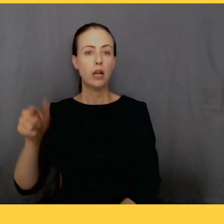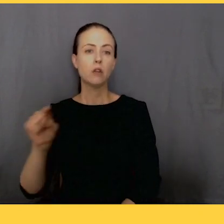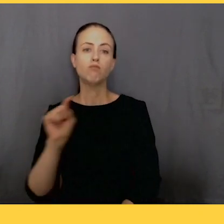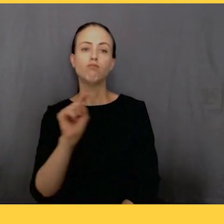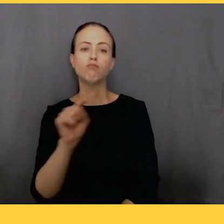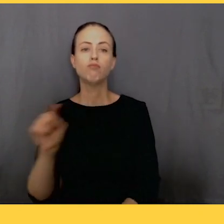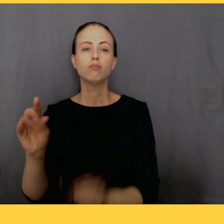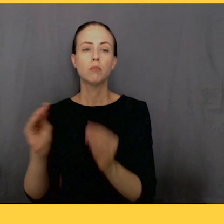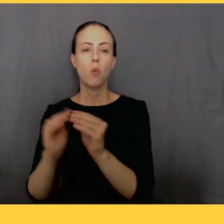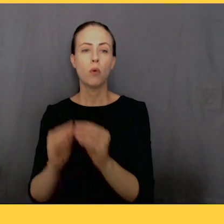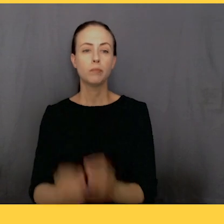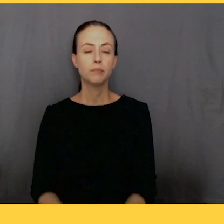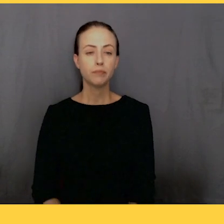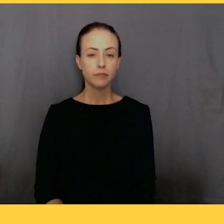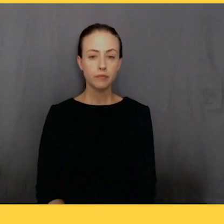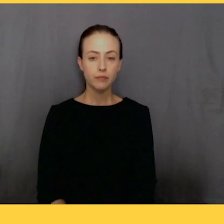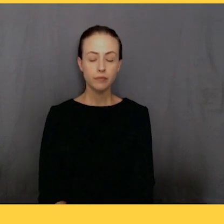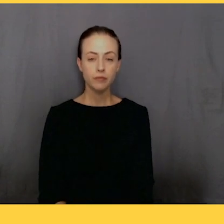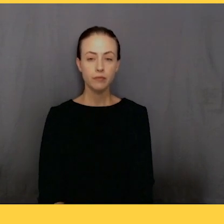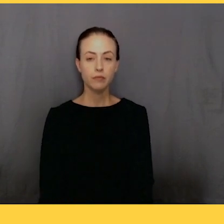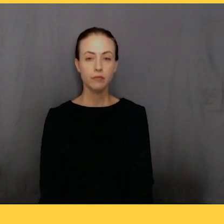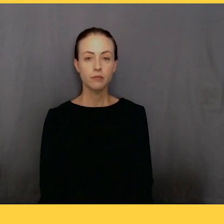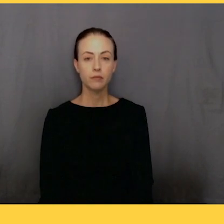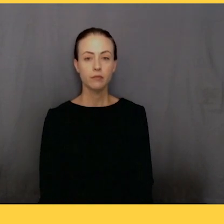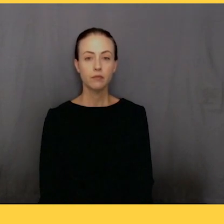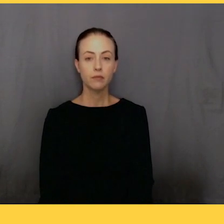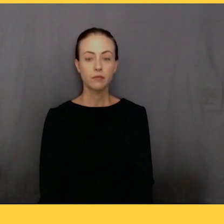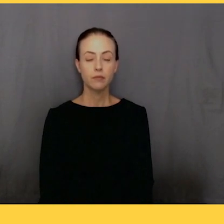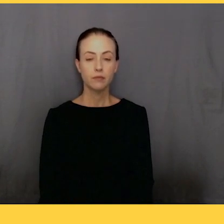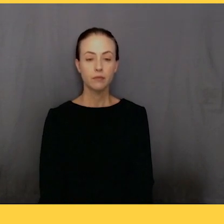Okay, we go to the next slide, please.